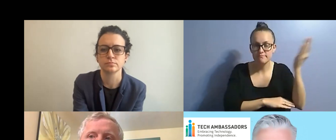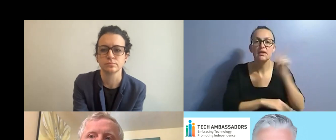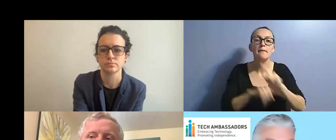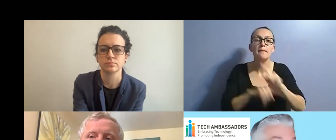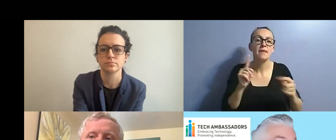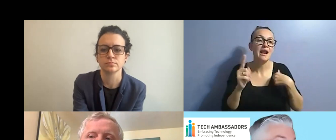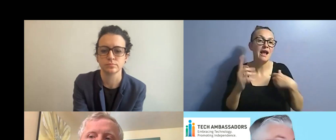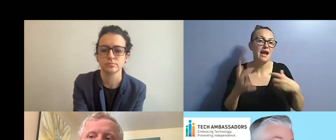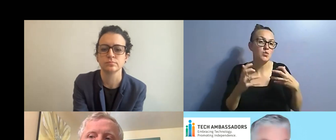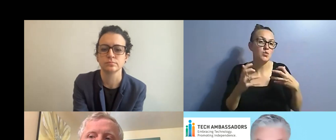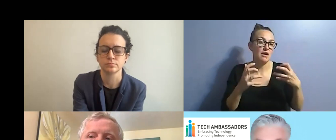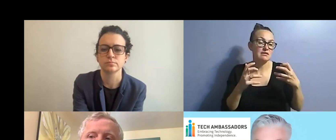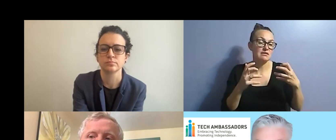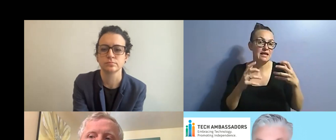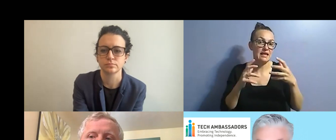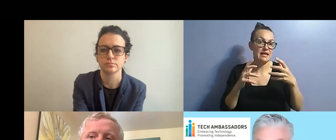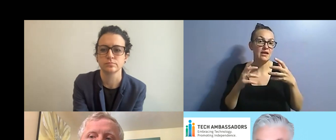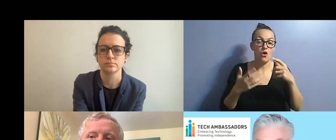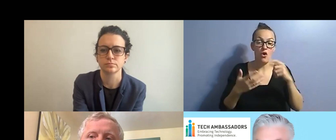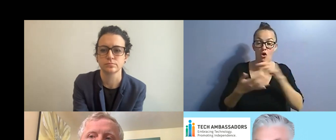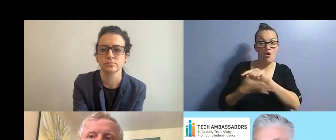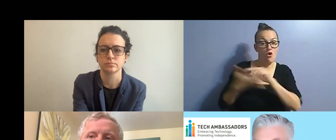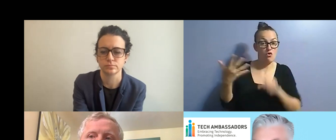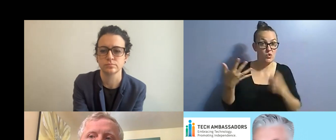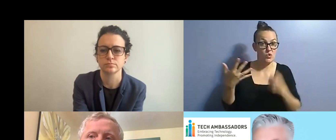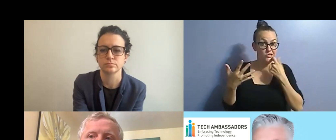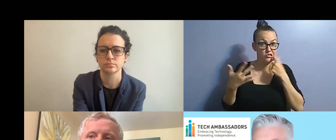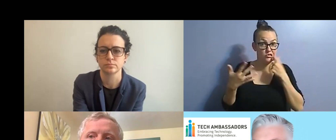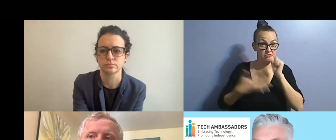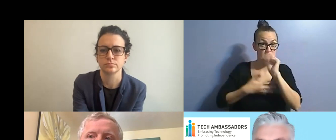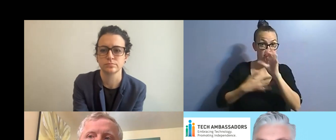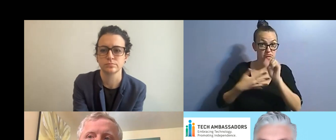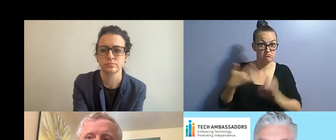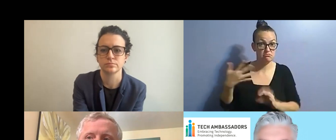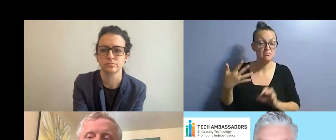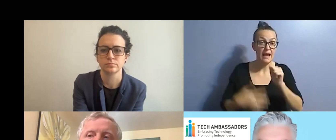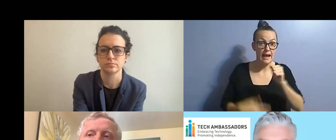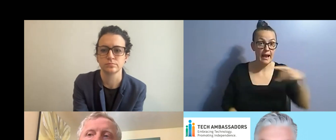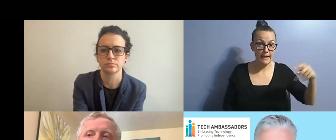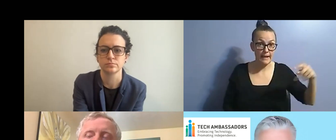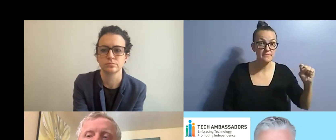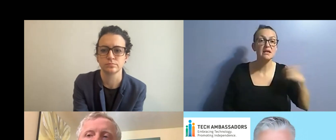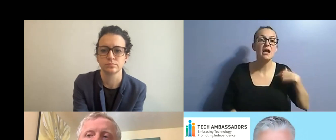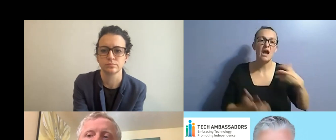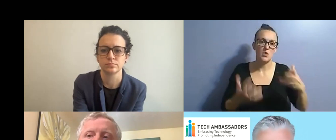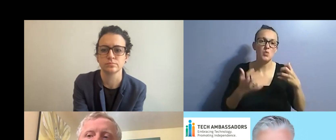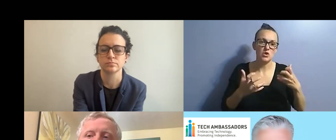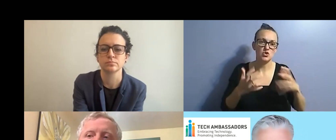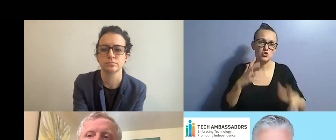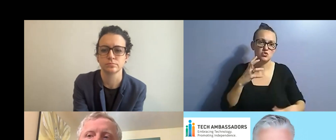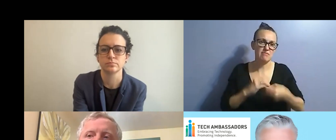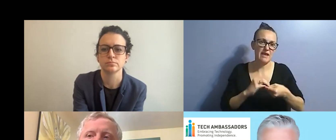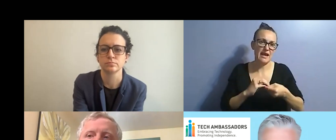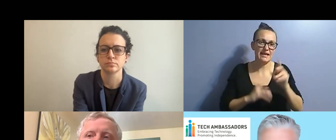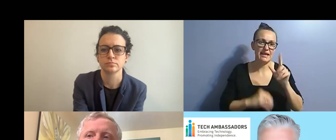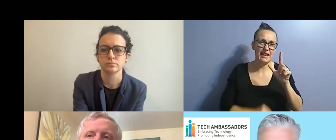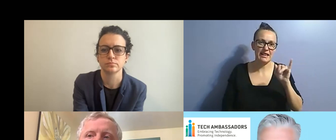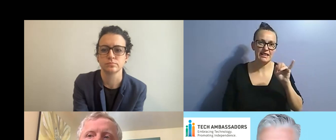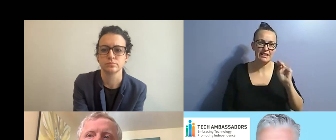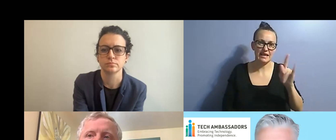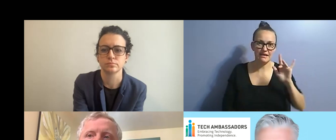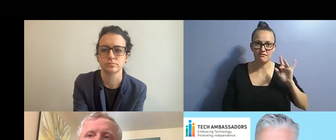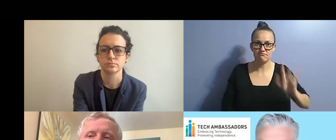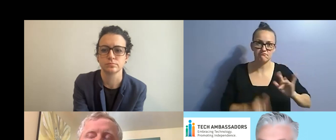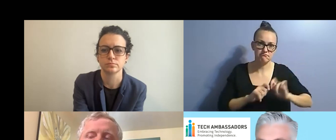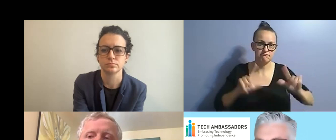to all of these technologies for folks who are attending today. So I think I can do it as a response to a question if